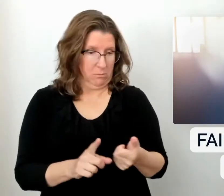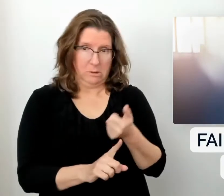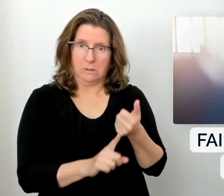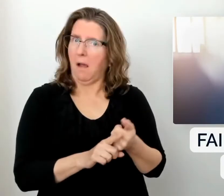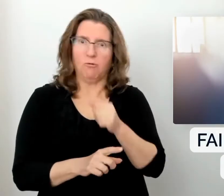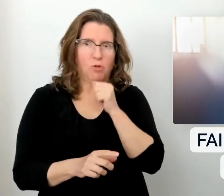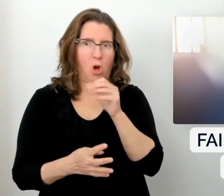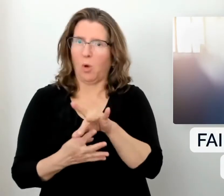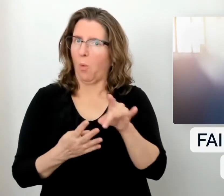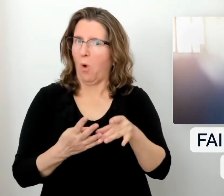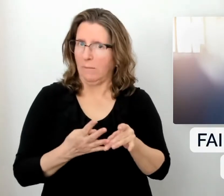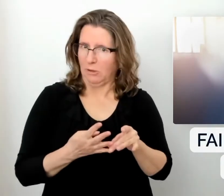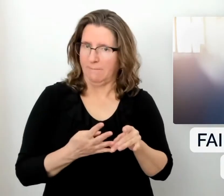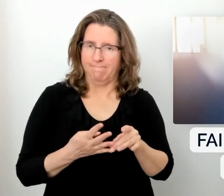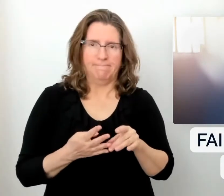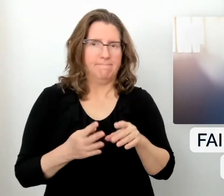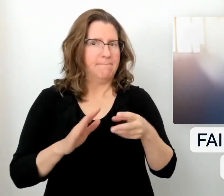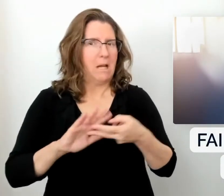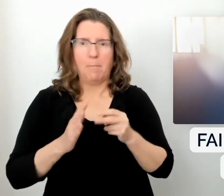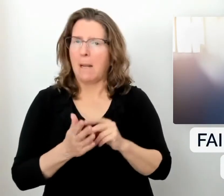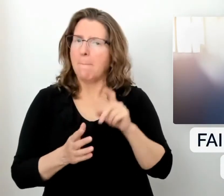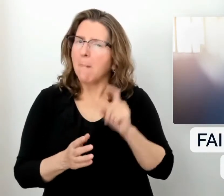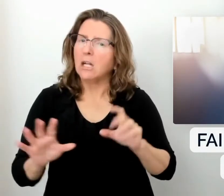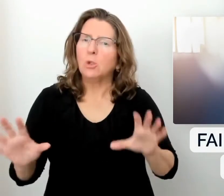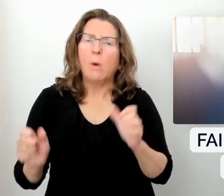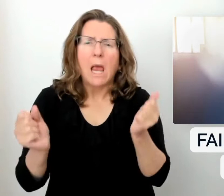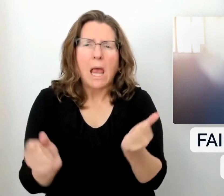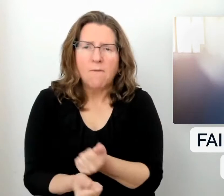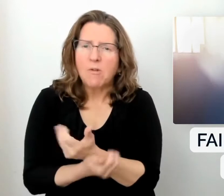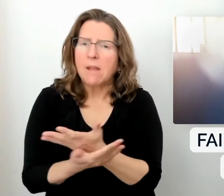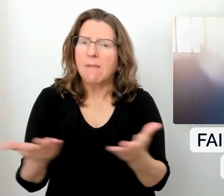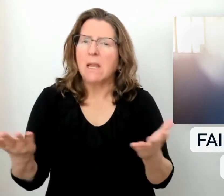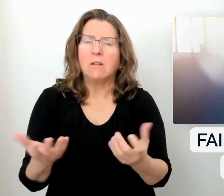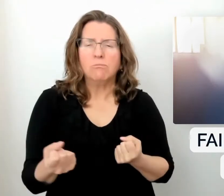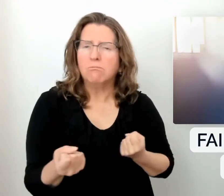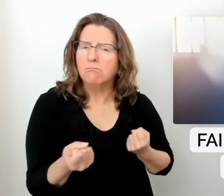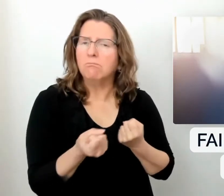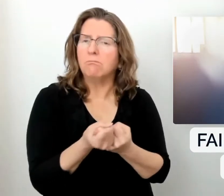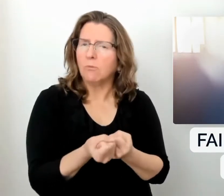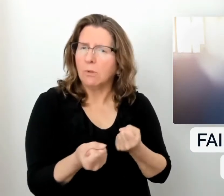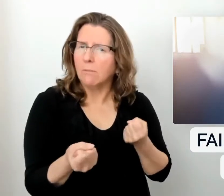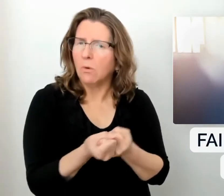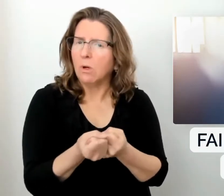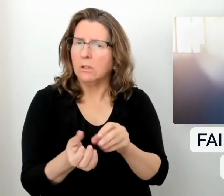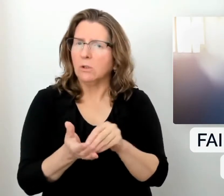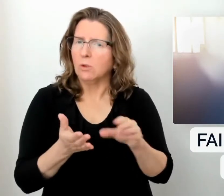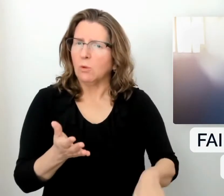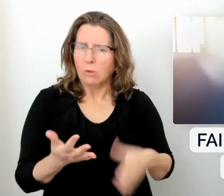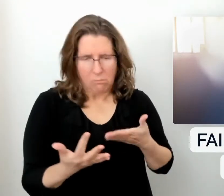Failure is not an option. You are required to do everything you possibly can to support the students, guide them through any